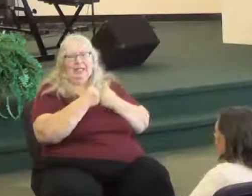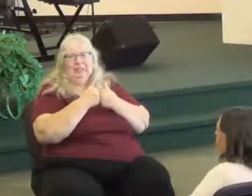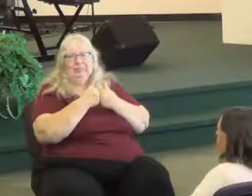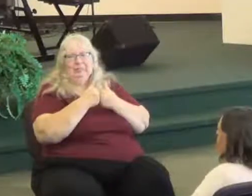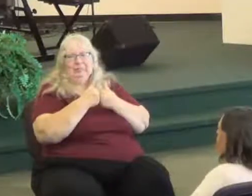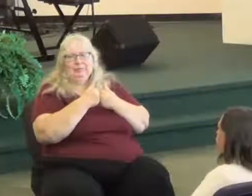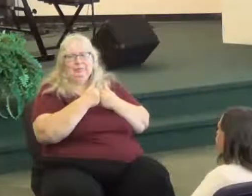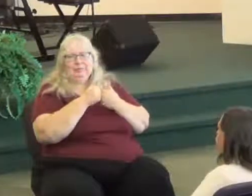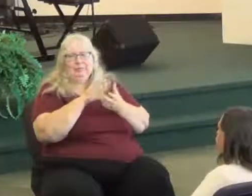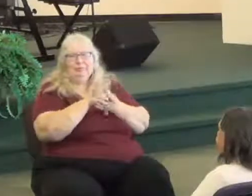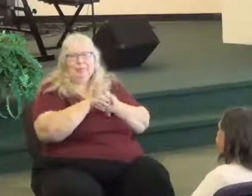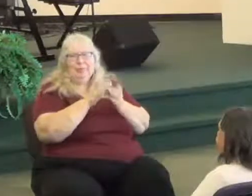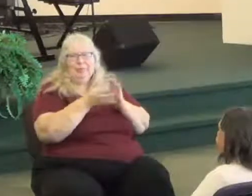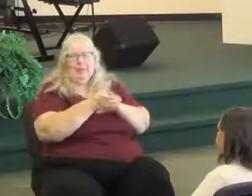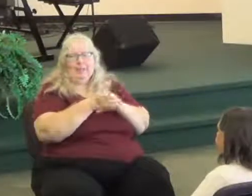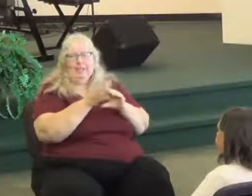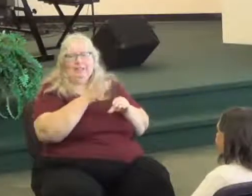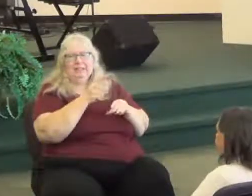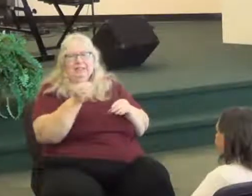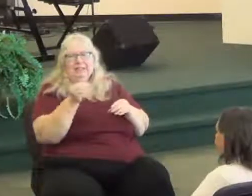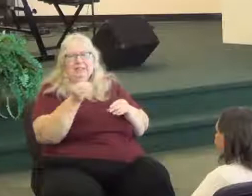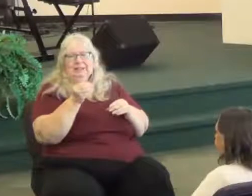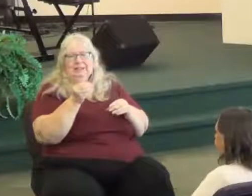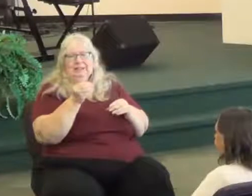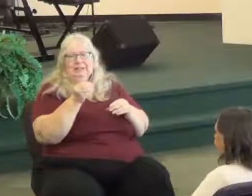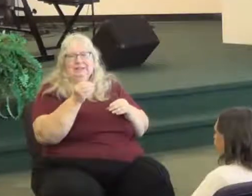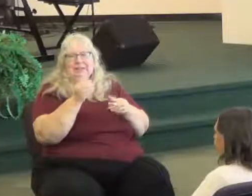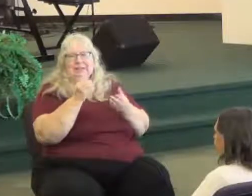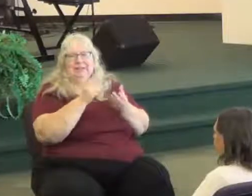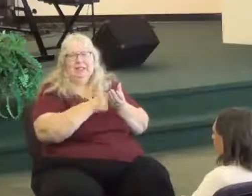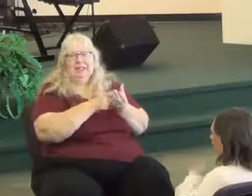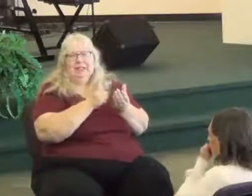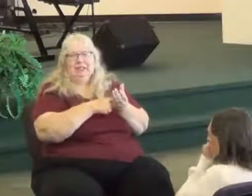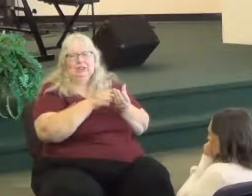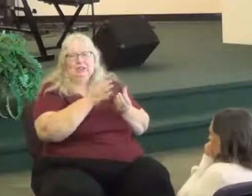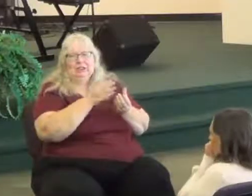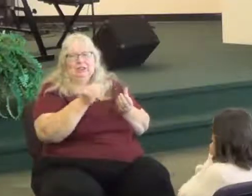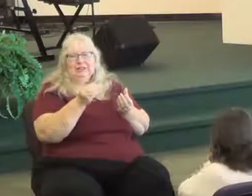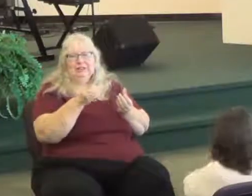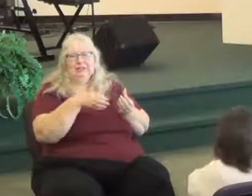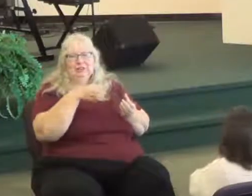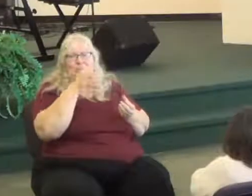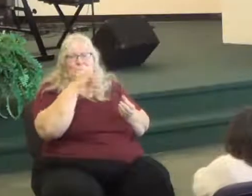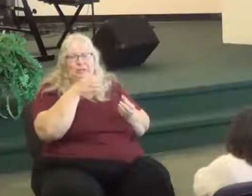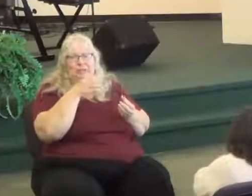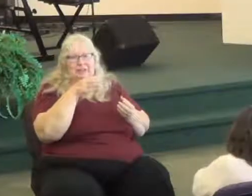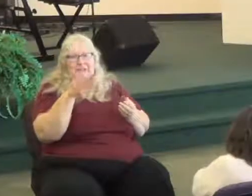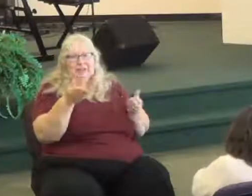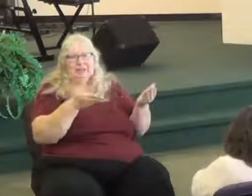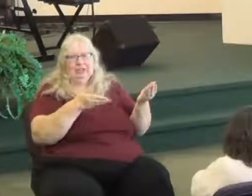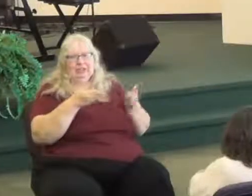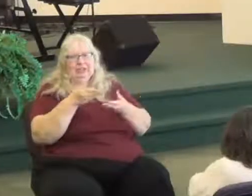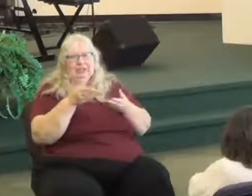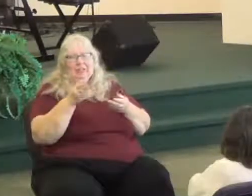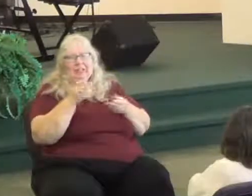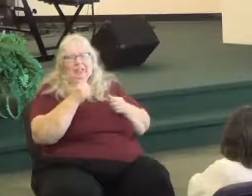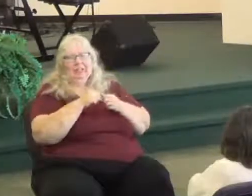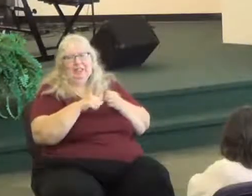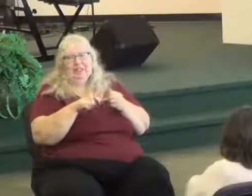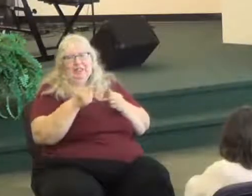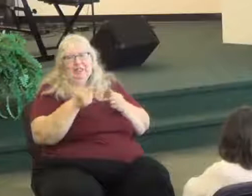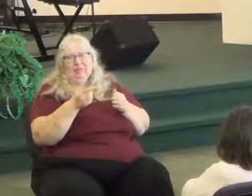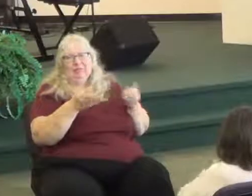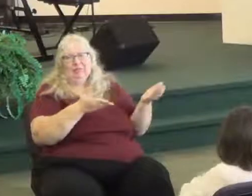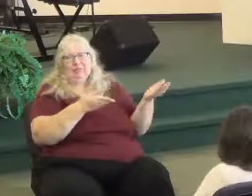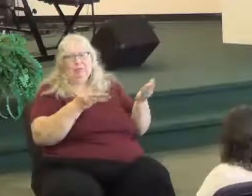drinks, and we want you to invite everybody in the city to come. And we're going to have you carry